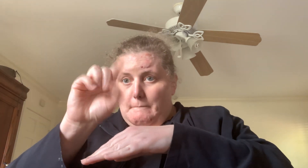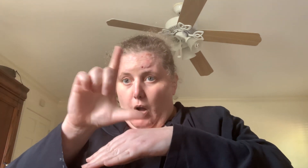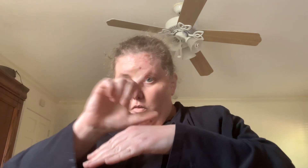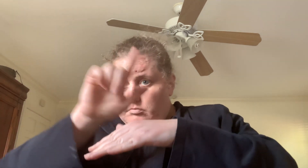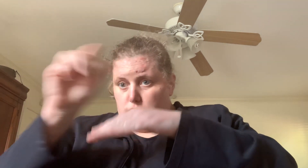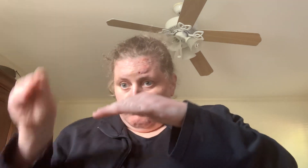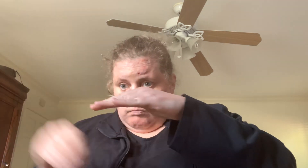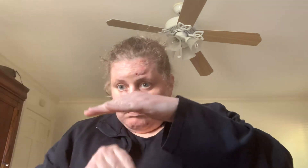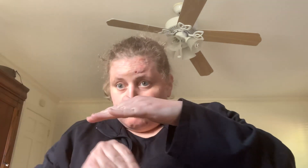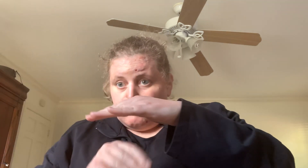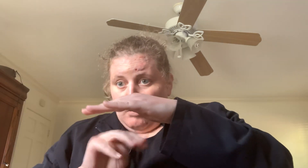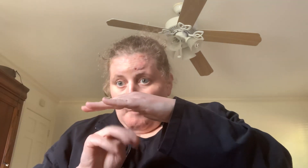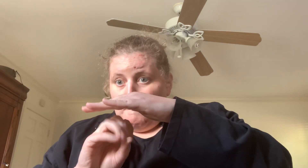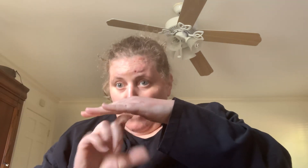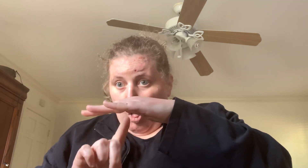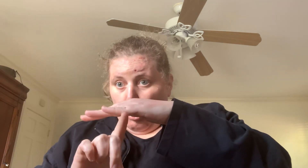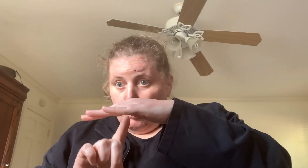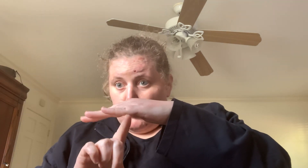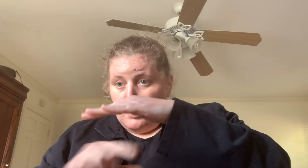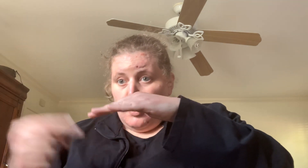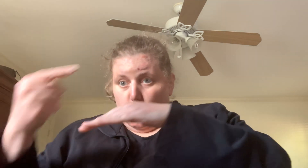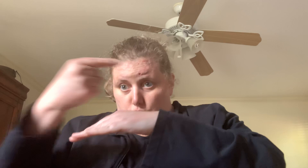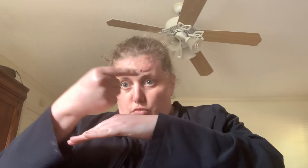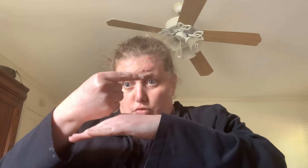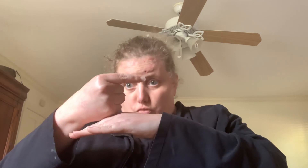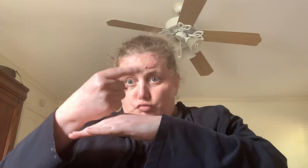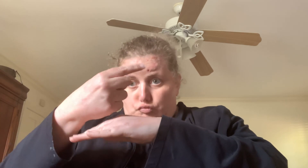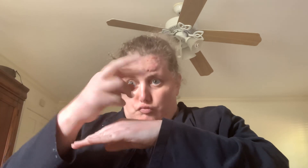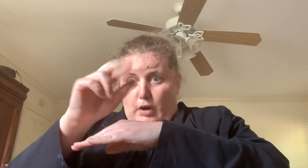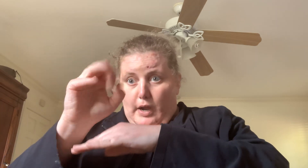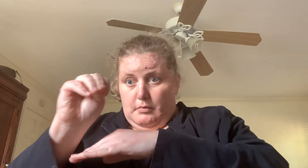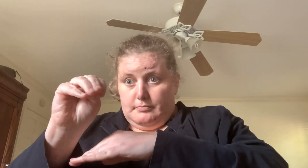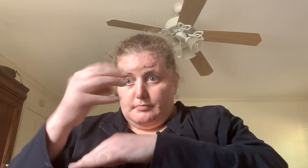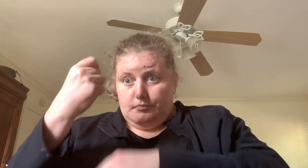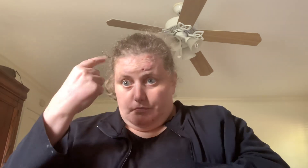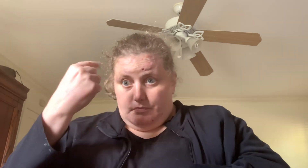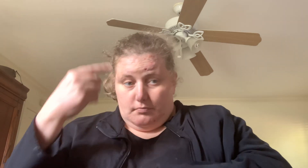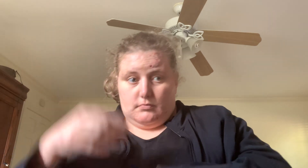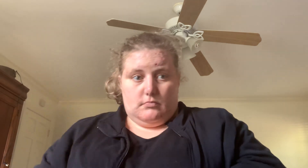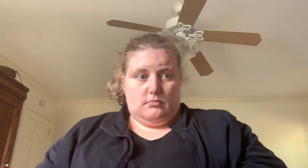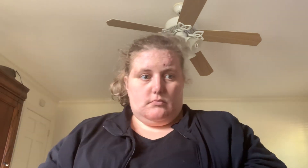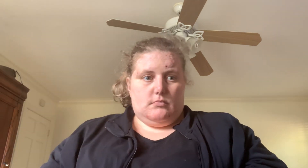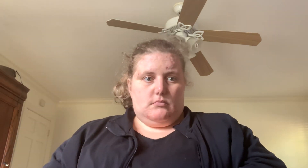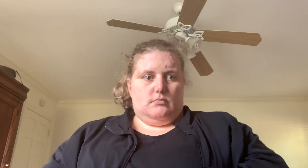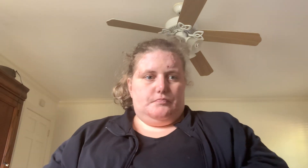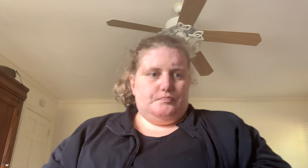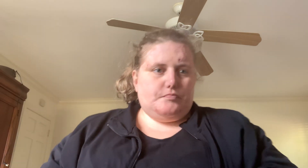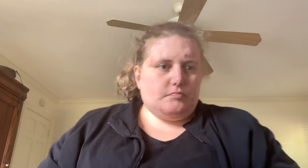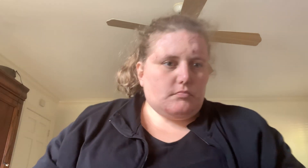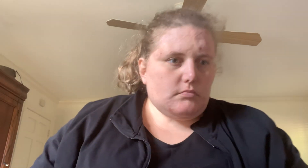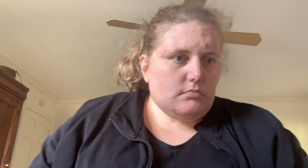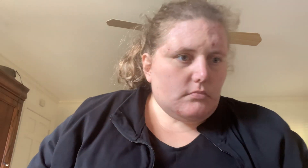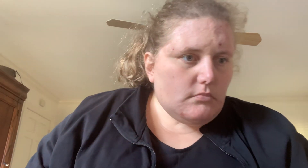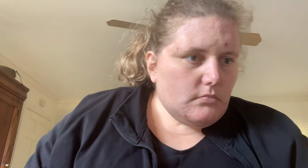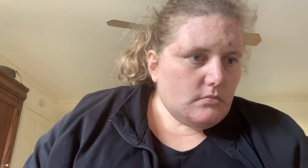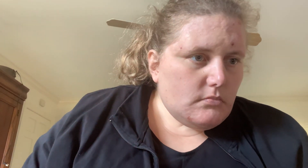ammonia because that's how much is in 1 mole. So when we do 12.6 divided by